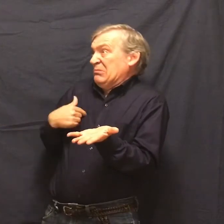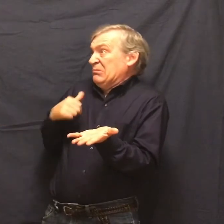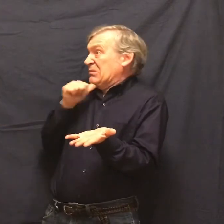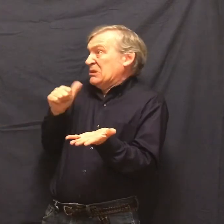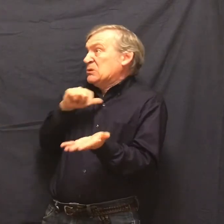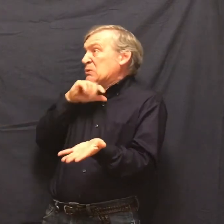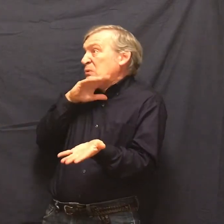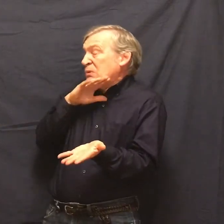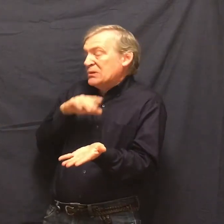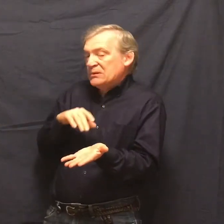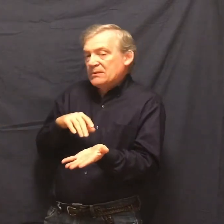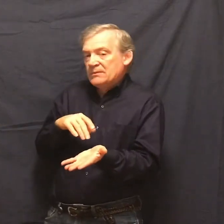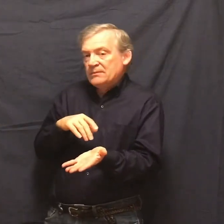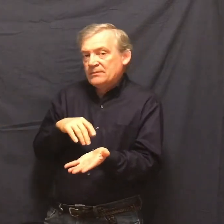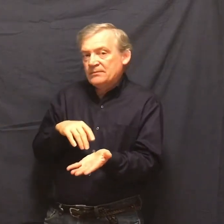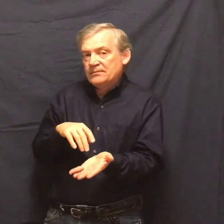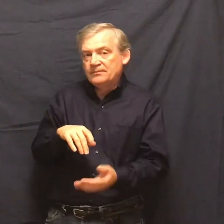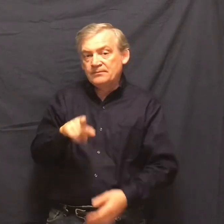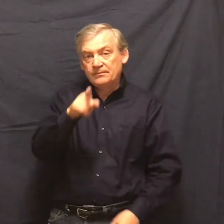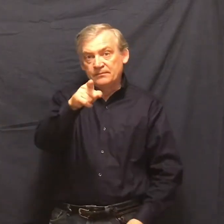A tall man stood in the doorway.